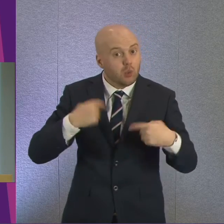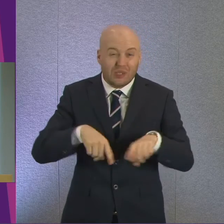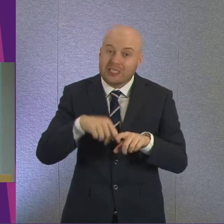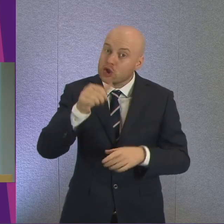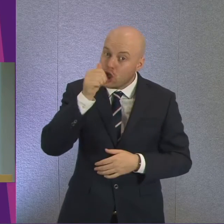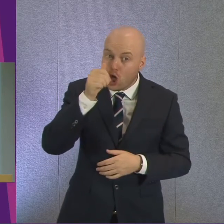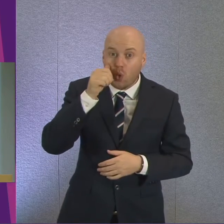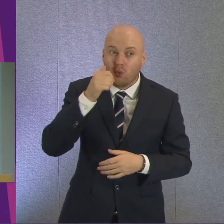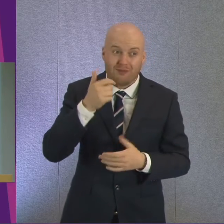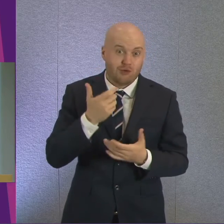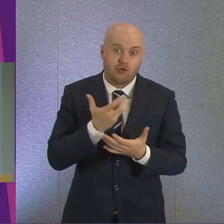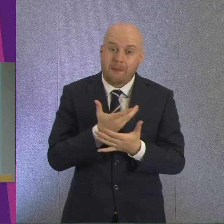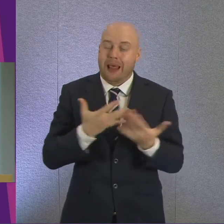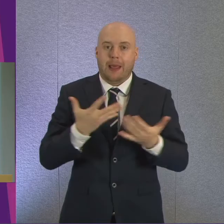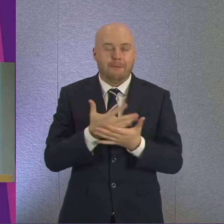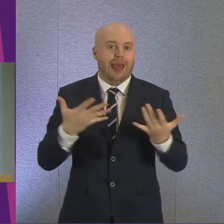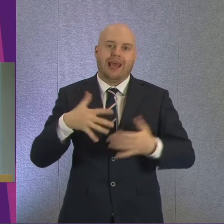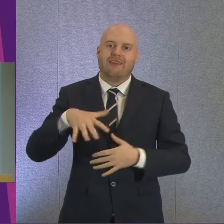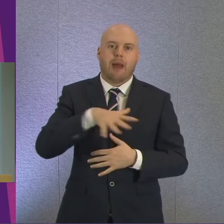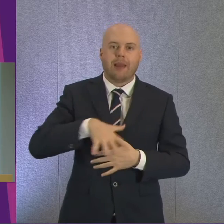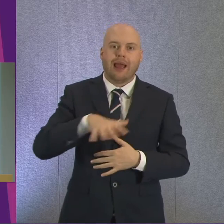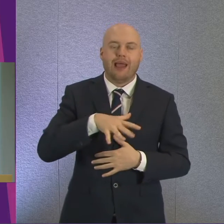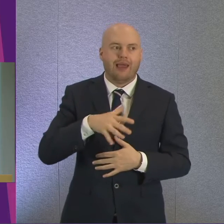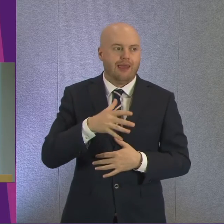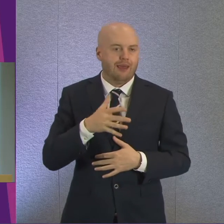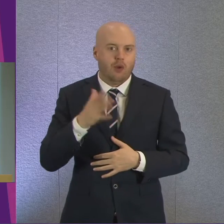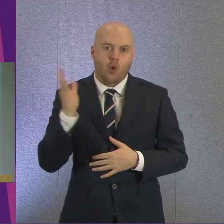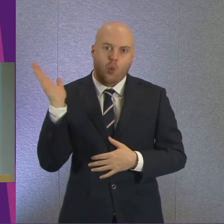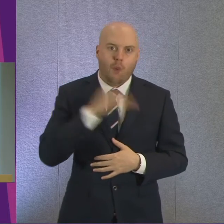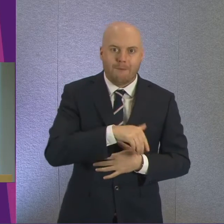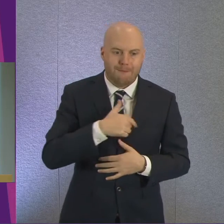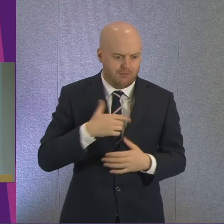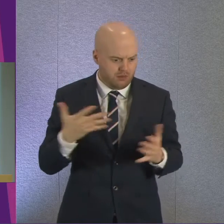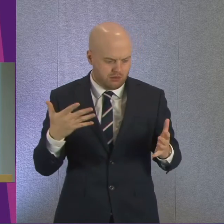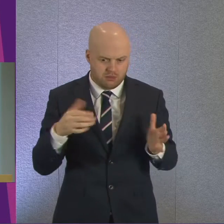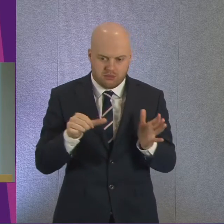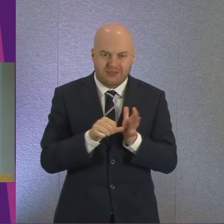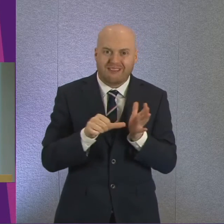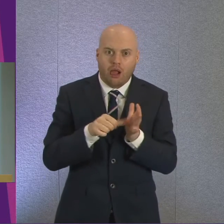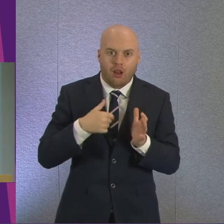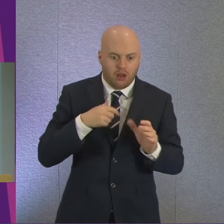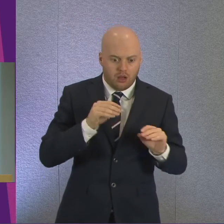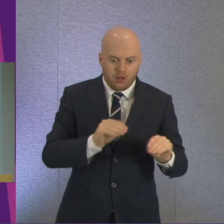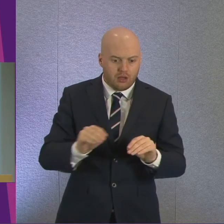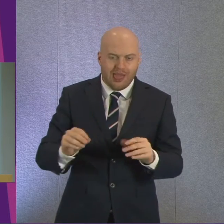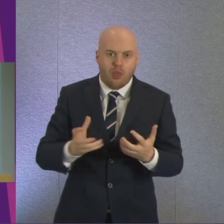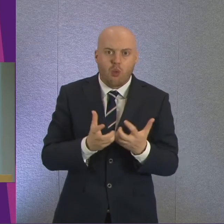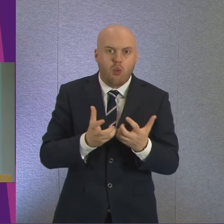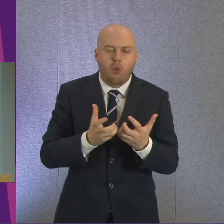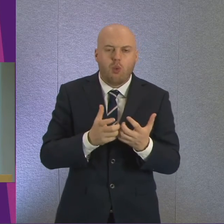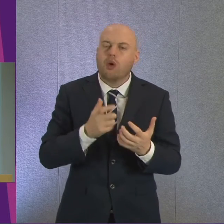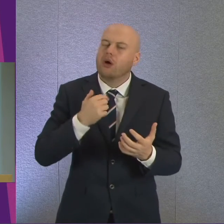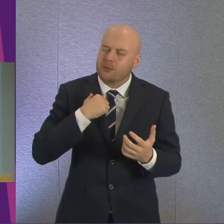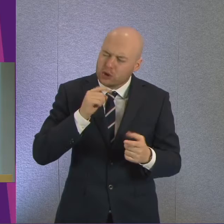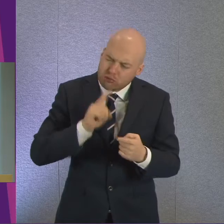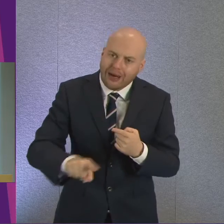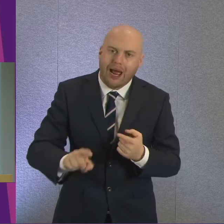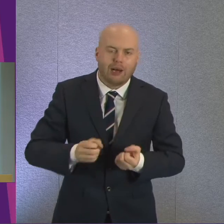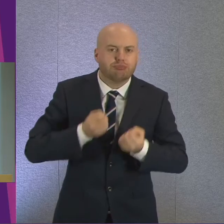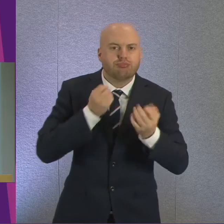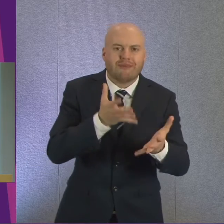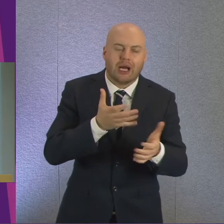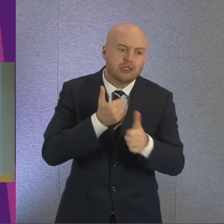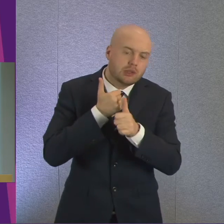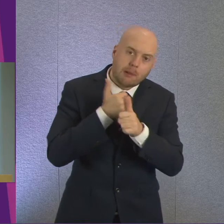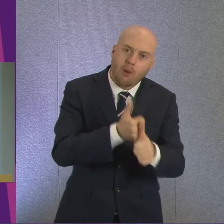disadvantage for many families who are in a very difficult learning situation at the moment, but we are providing as much support as we possibly can to